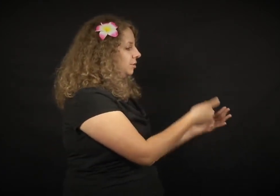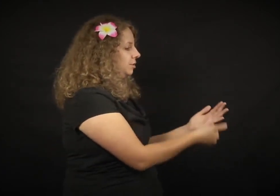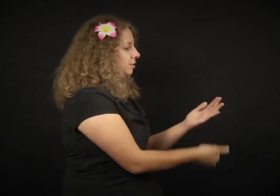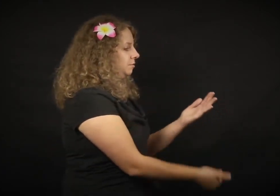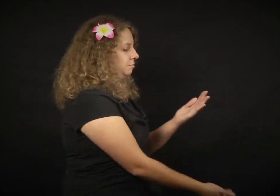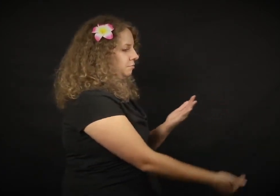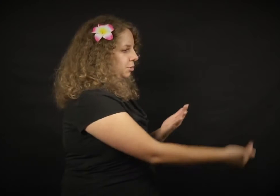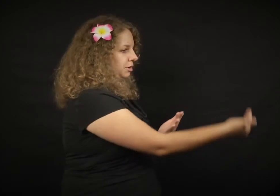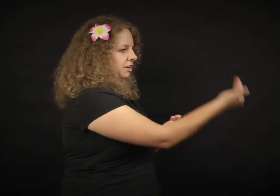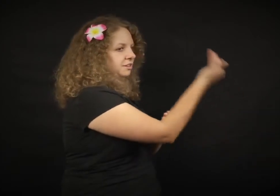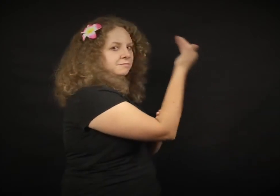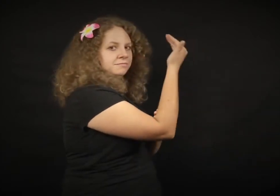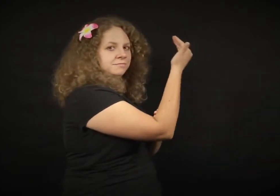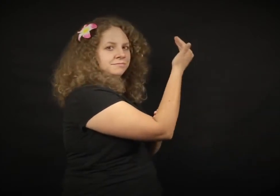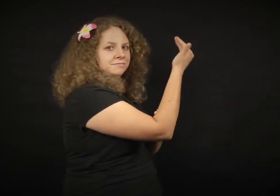Good morning.